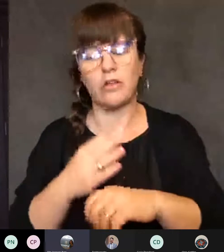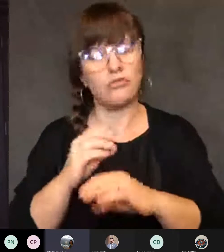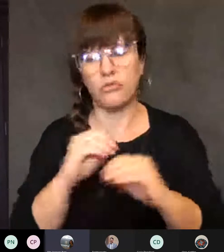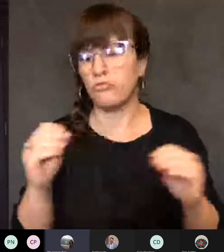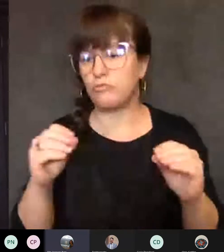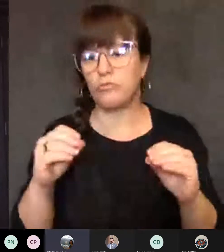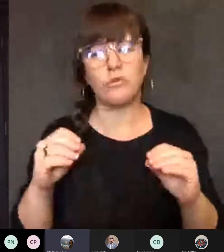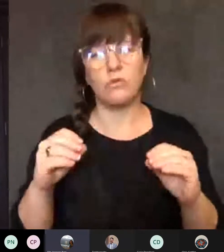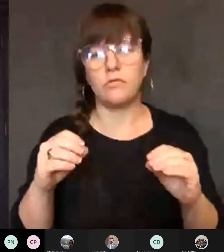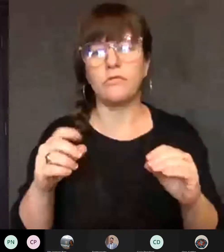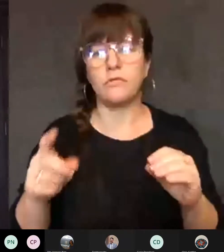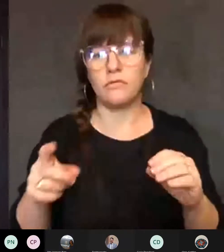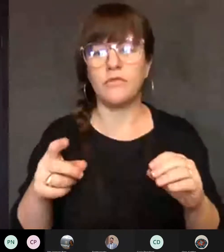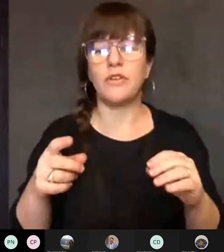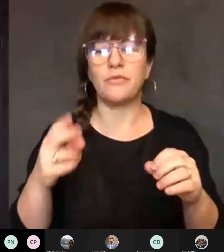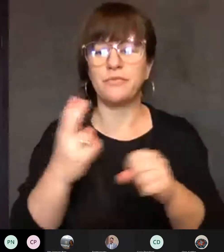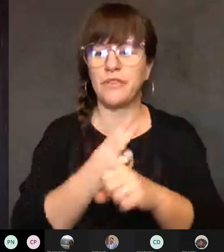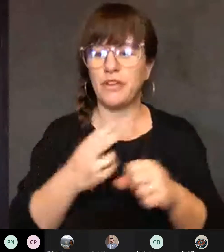So bring your sweats.